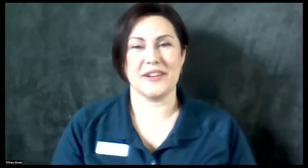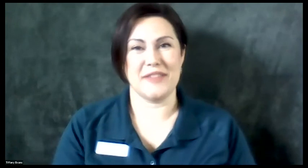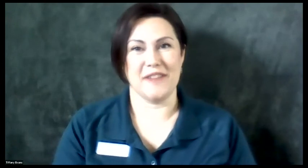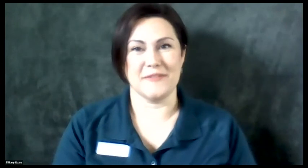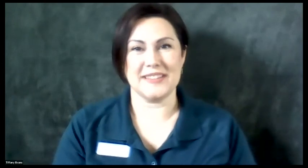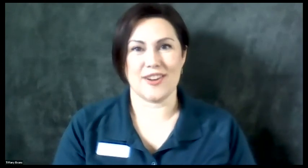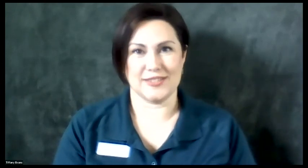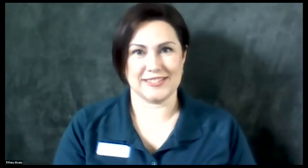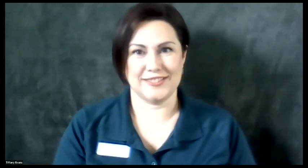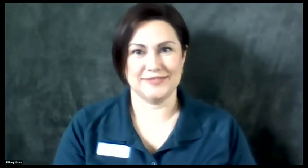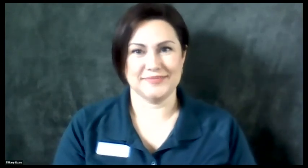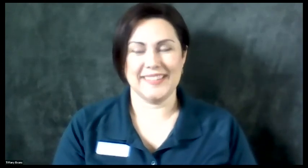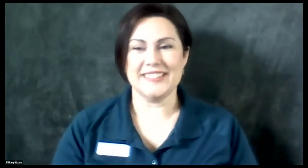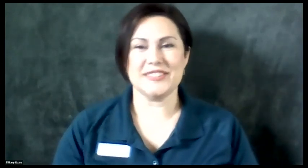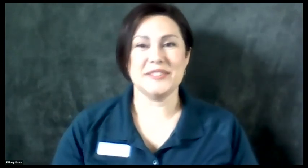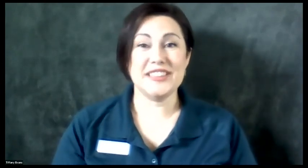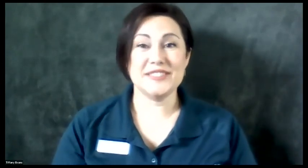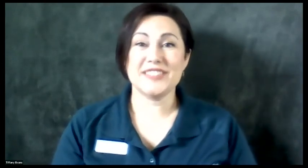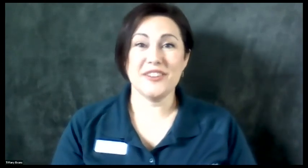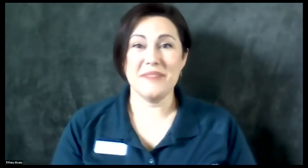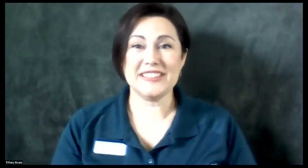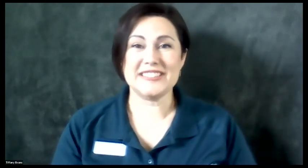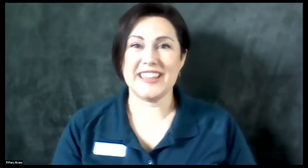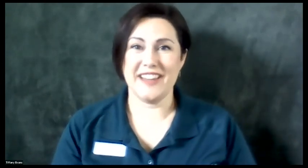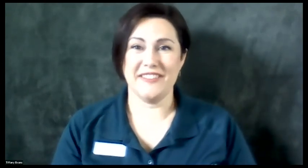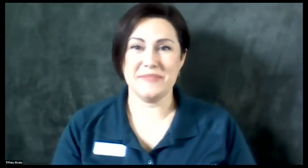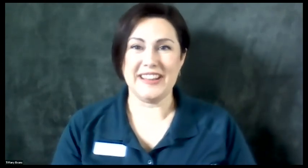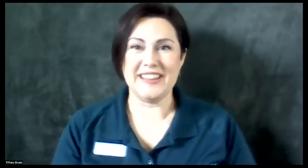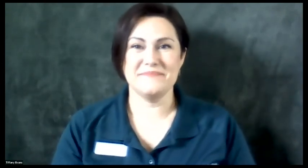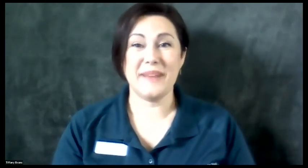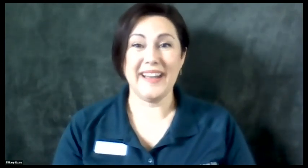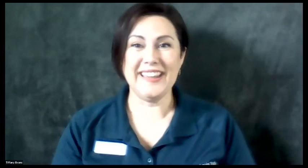alphabet also. So thank you so much. Take care, everybody. Bye.